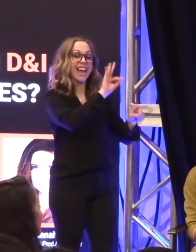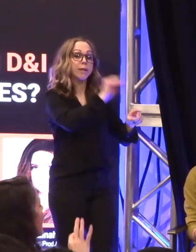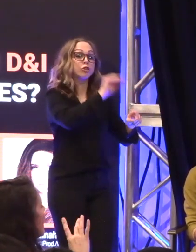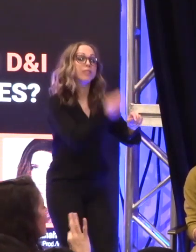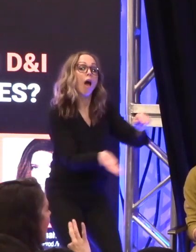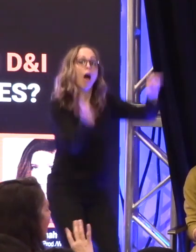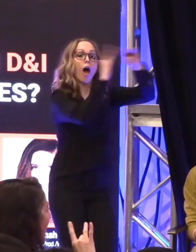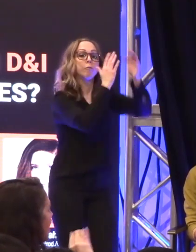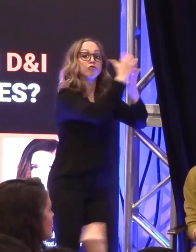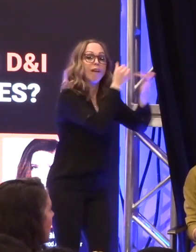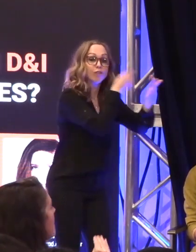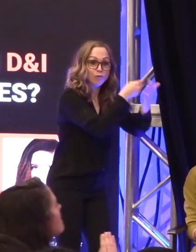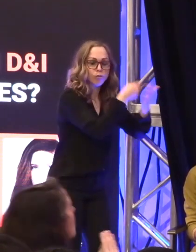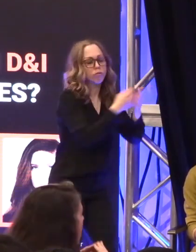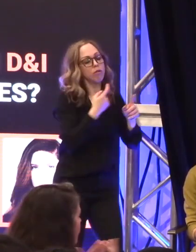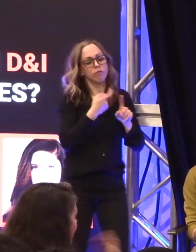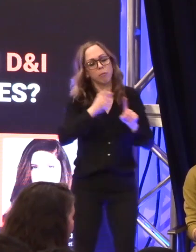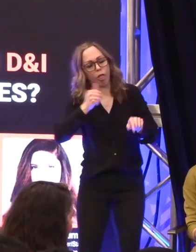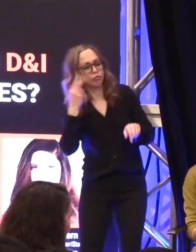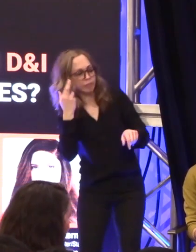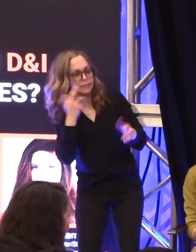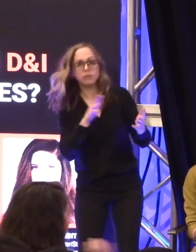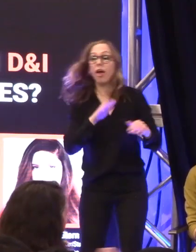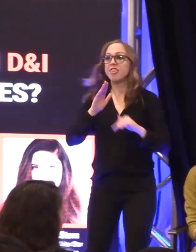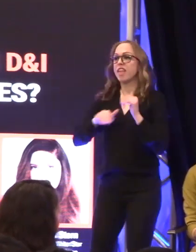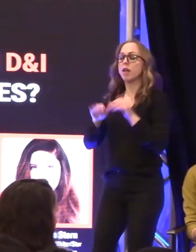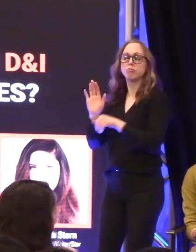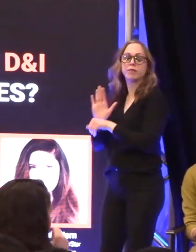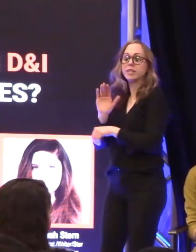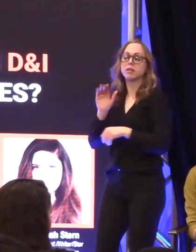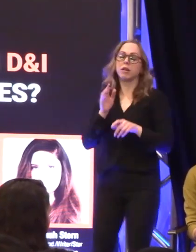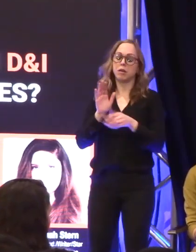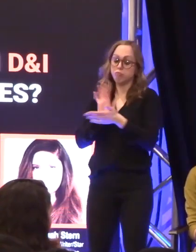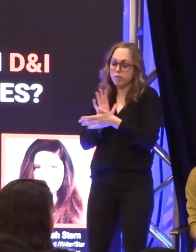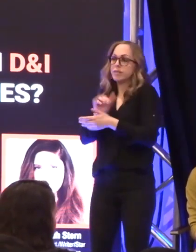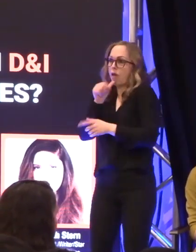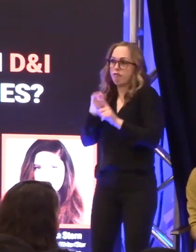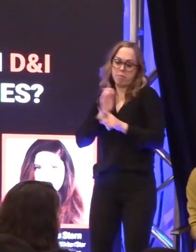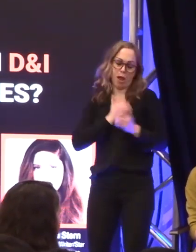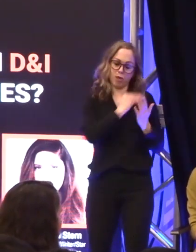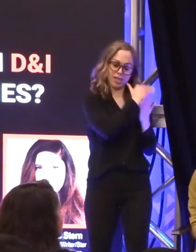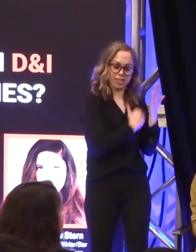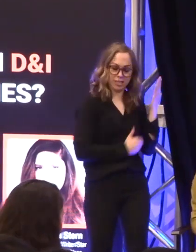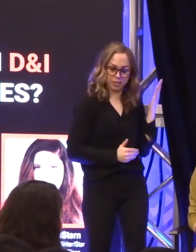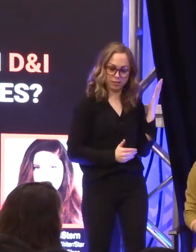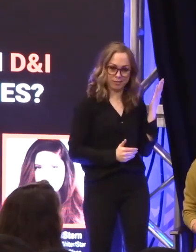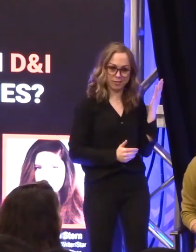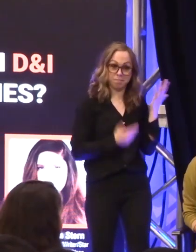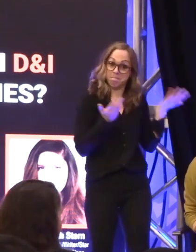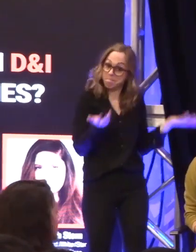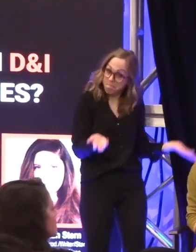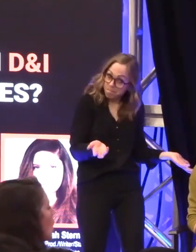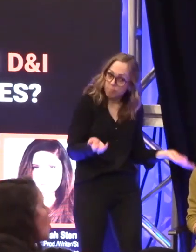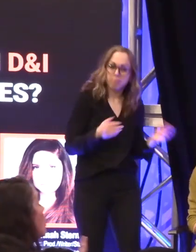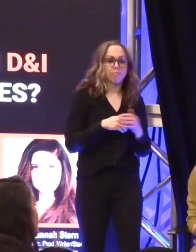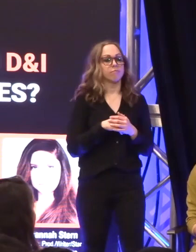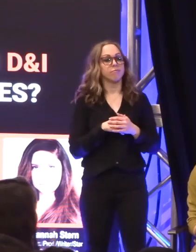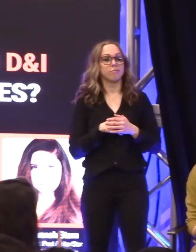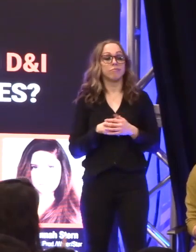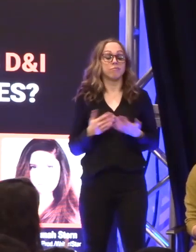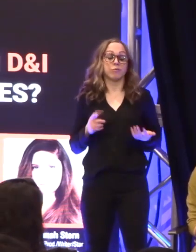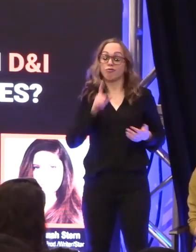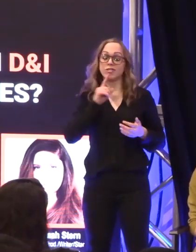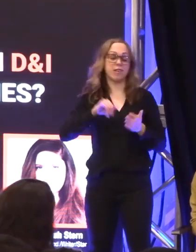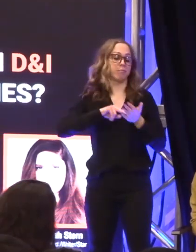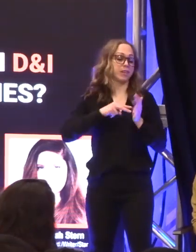revenue, controlling for all other factors, than movies made from not scripts on the list. But the reality is that